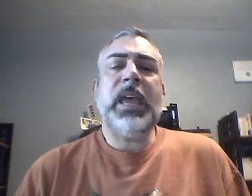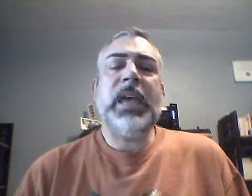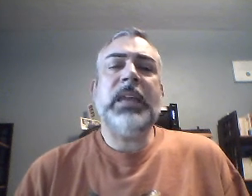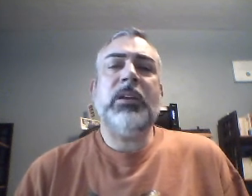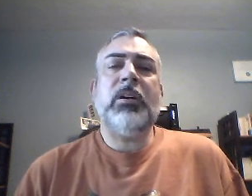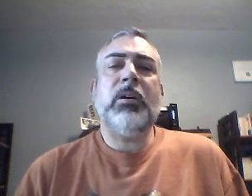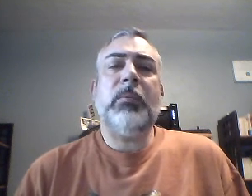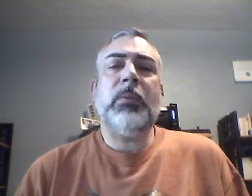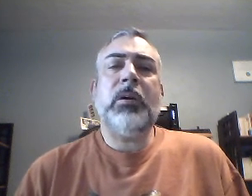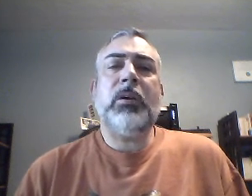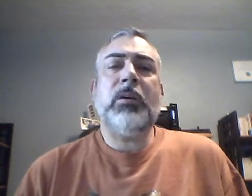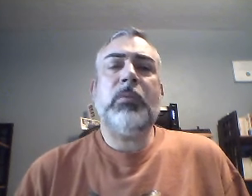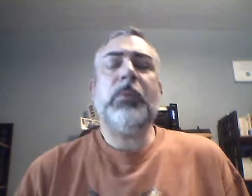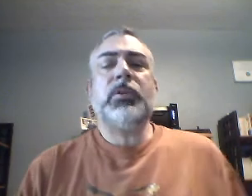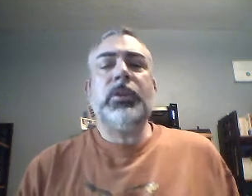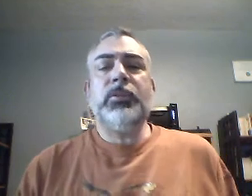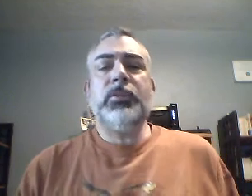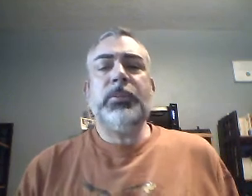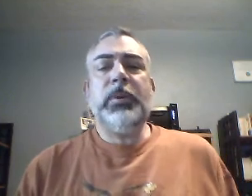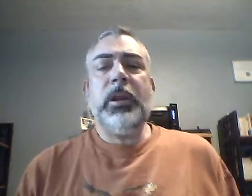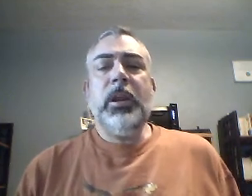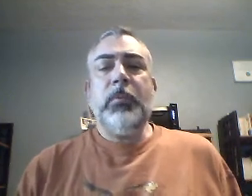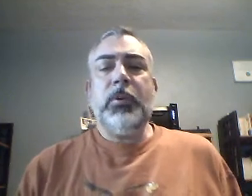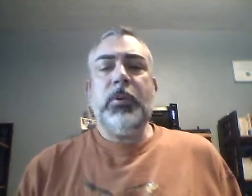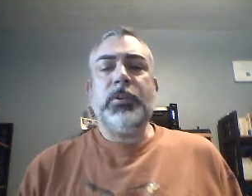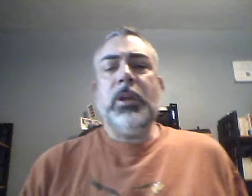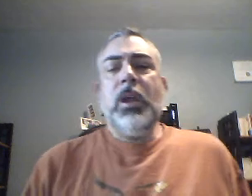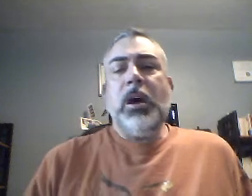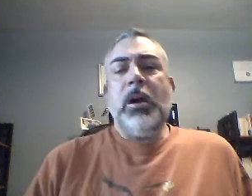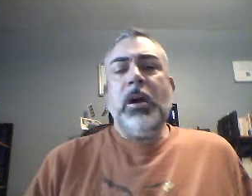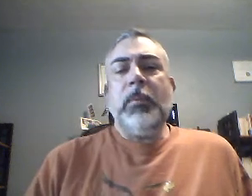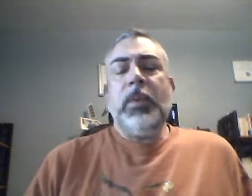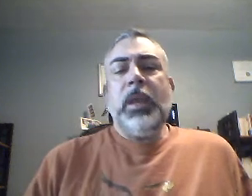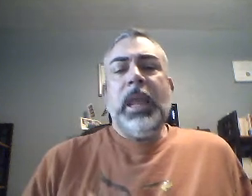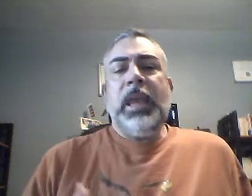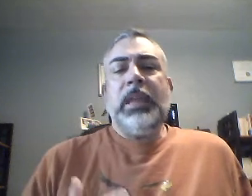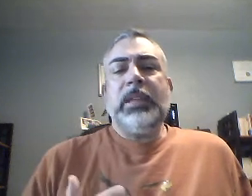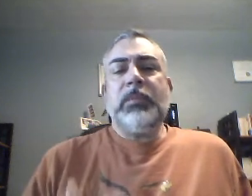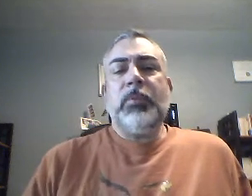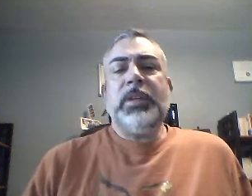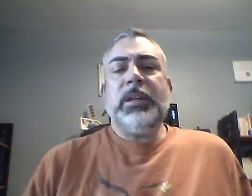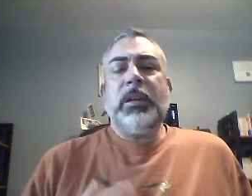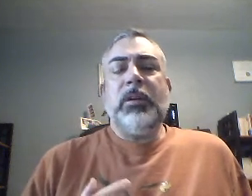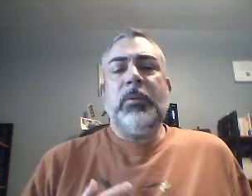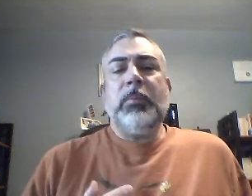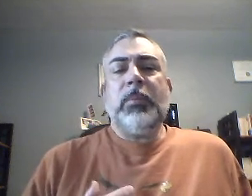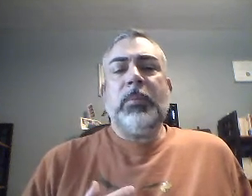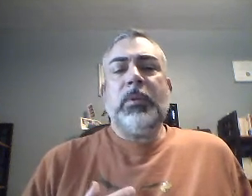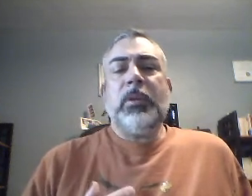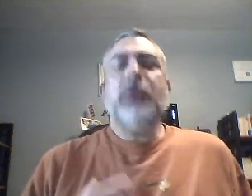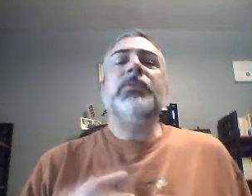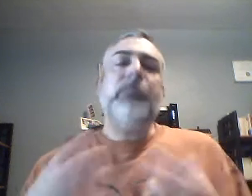had what was called a two-spirit person, and that's a person that whose